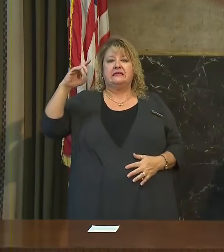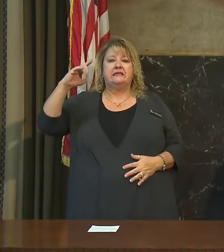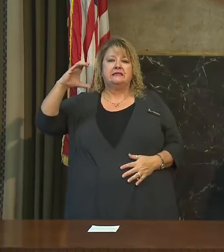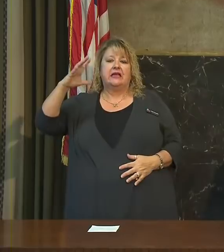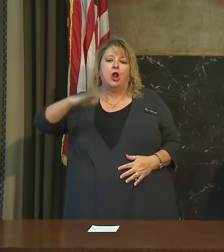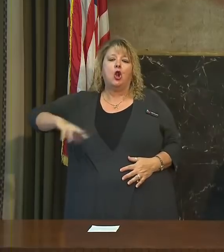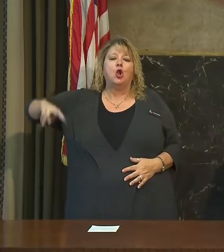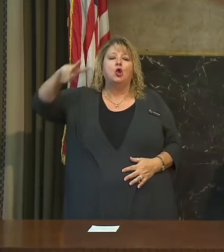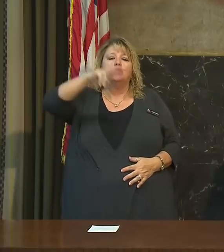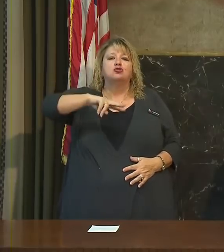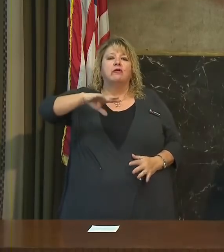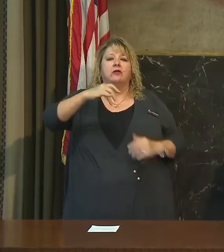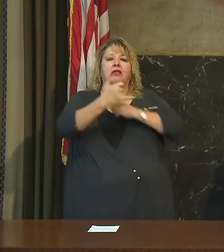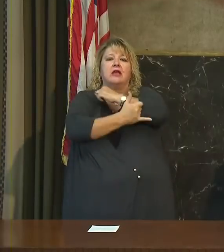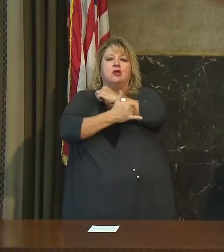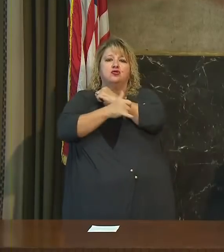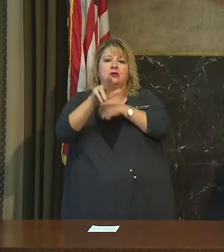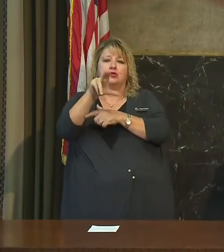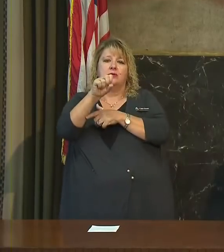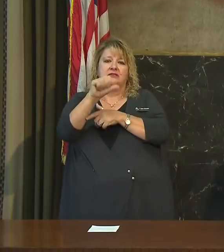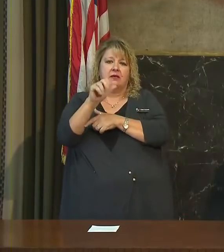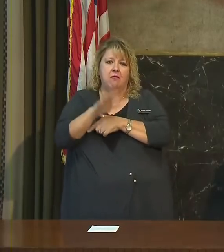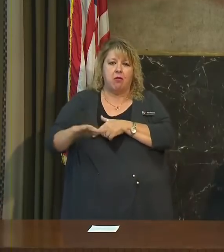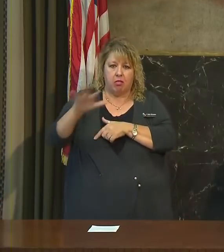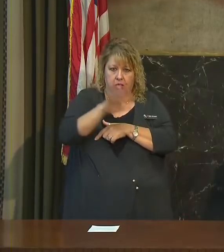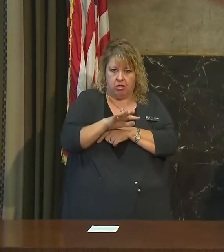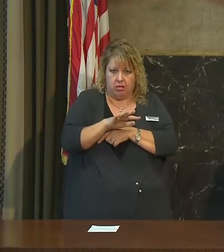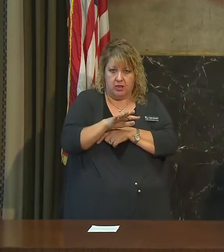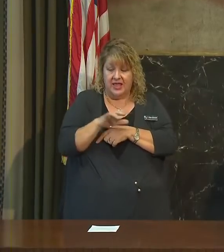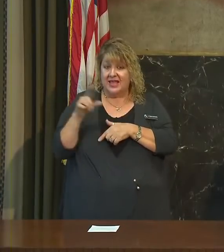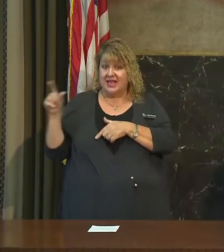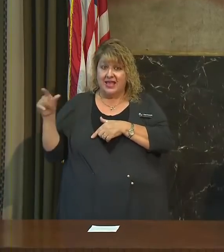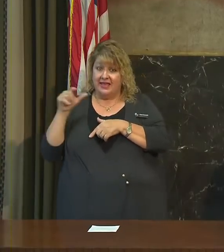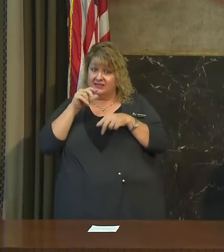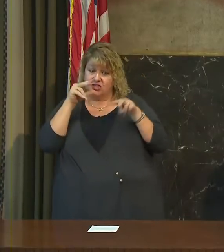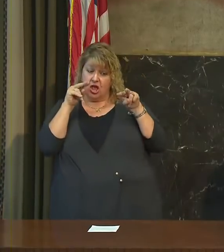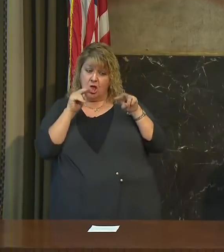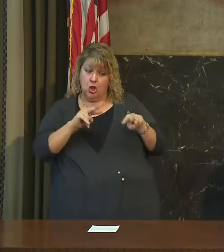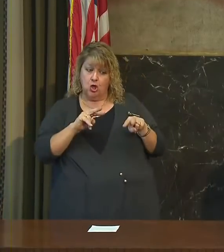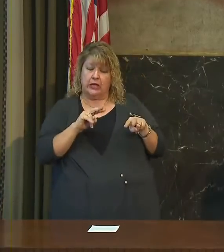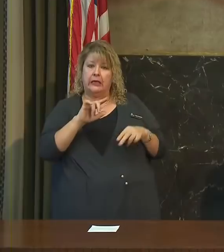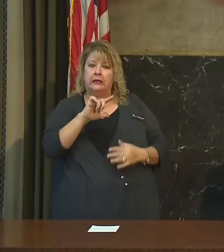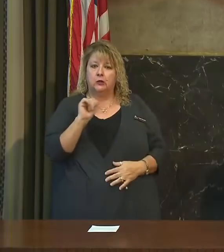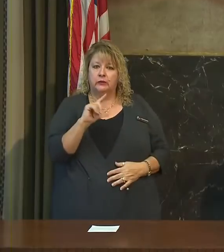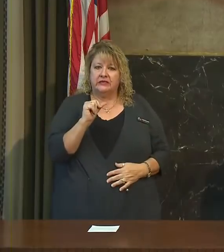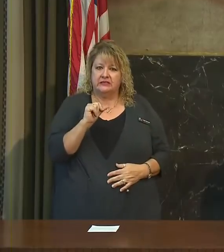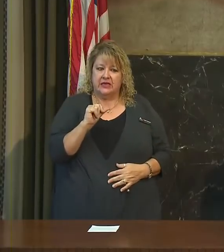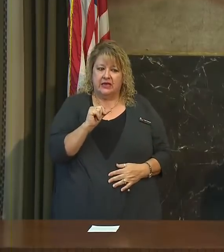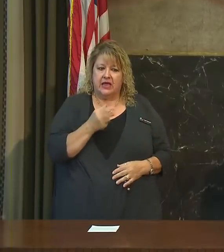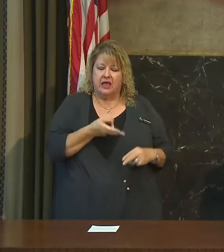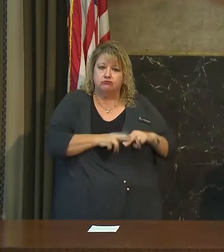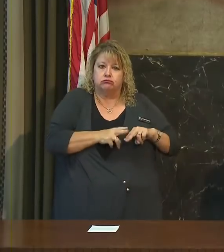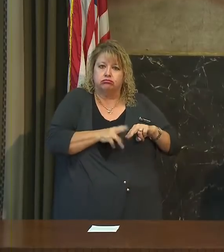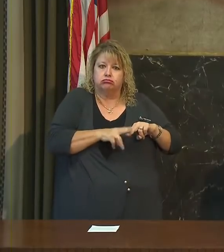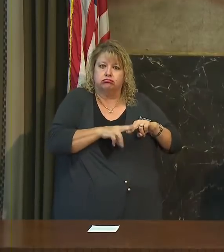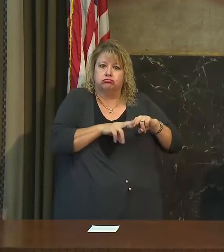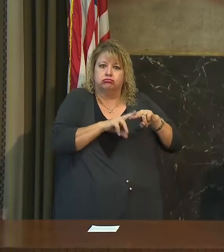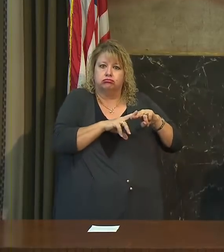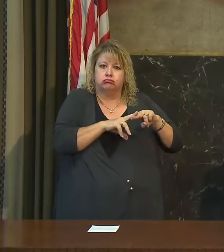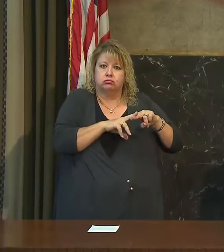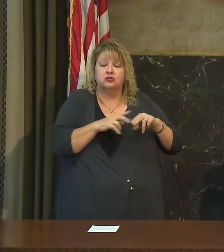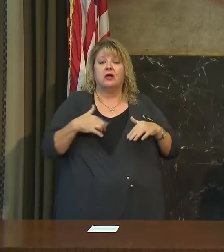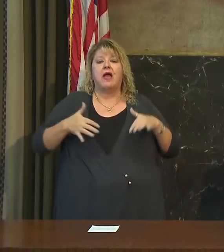So that guidance doesn't currently take into account the rate of surge that we're seeing in our state, and therefore I've elected